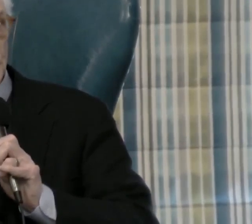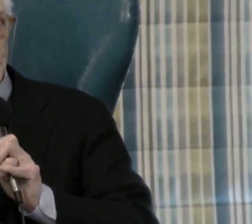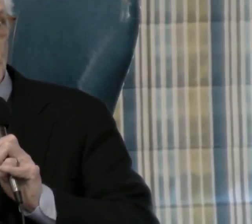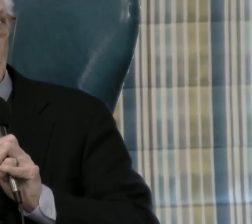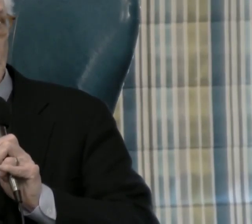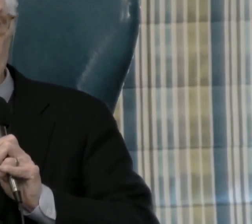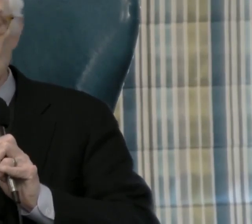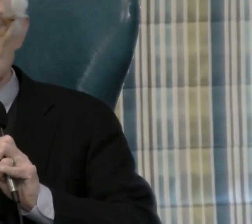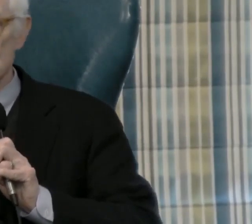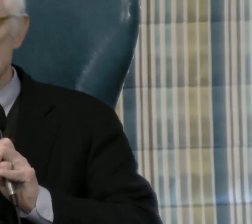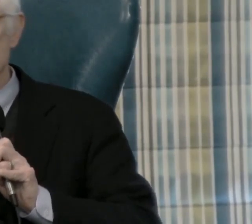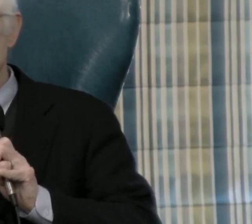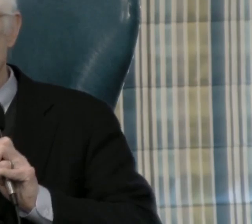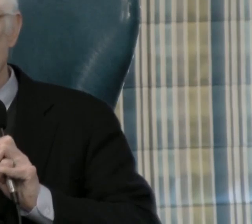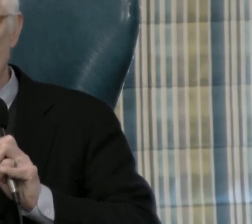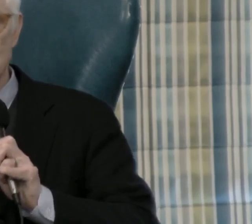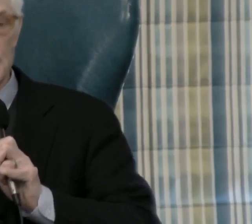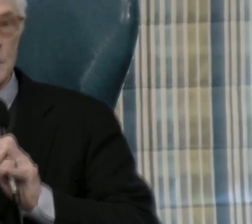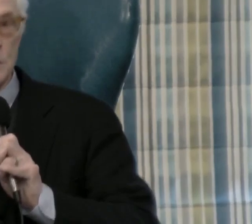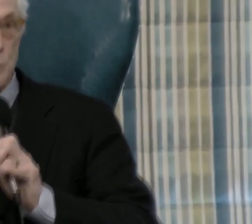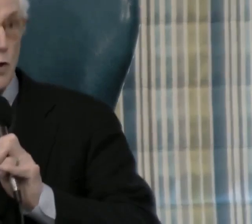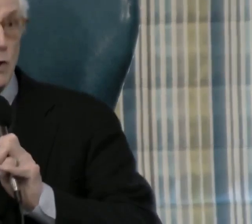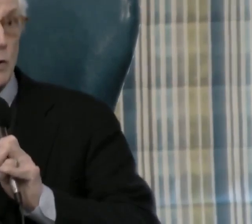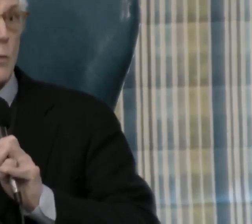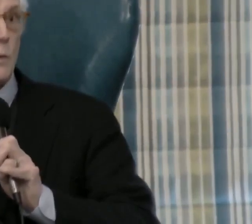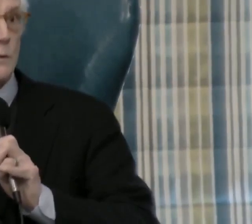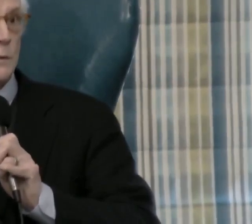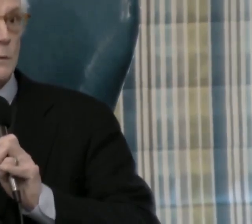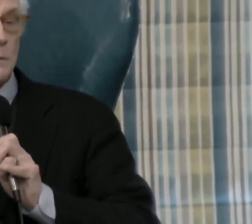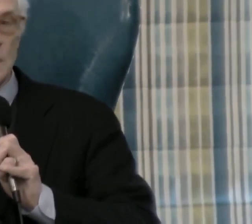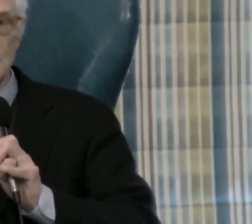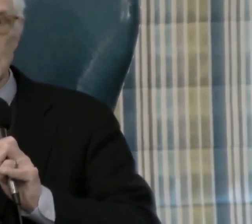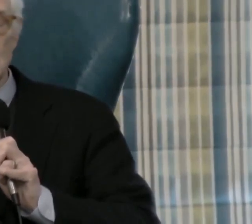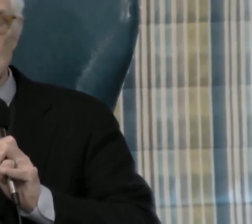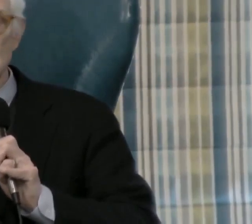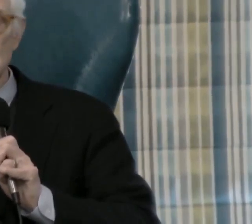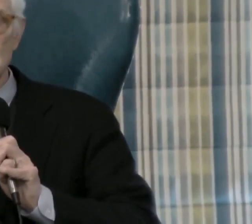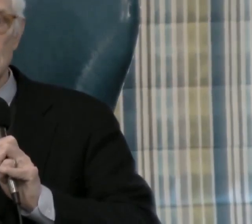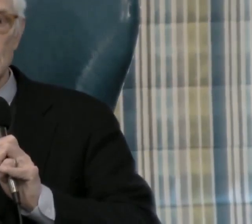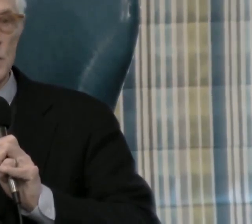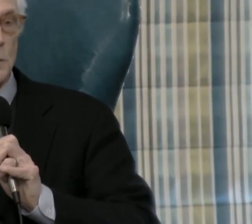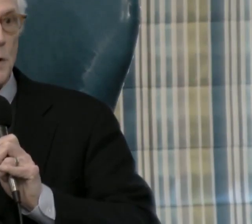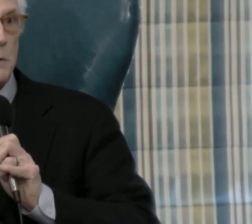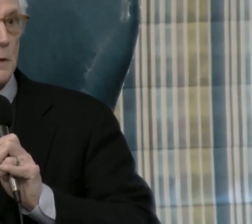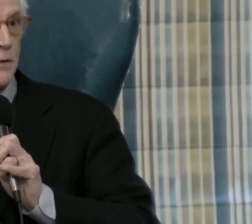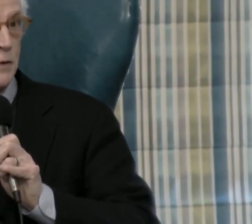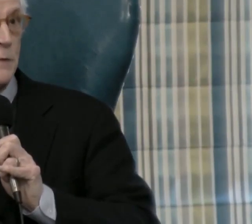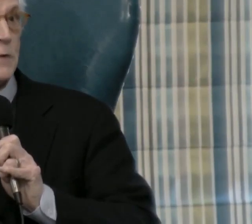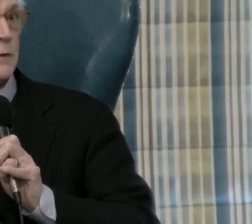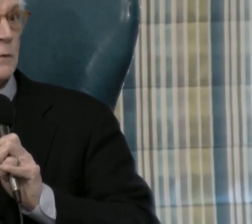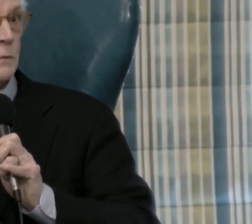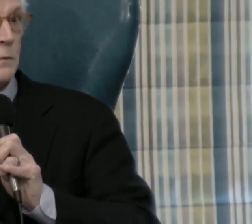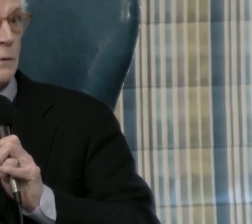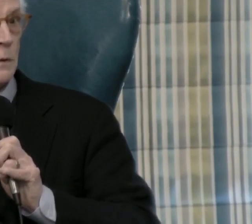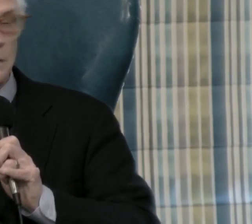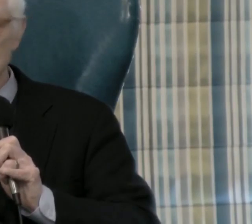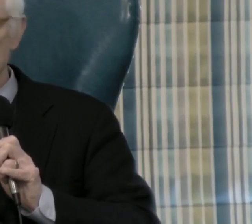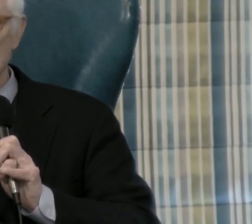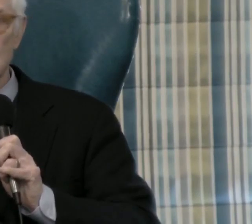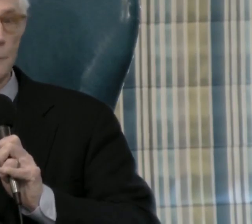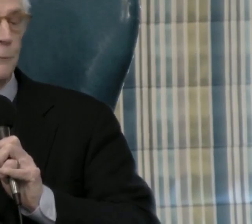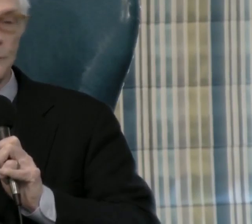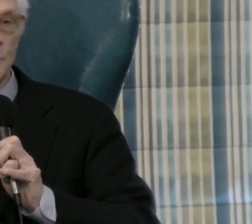that person in order to allow them to work or to go to a public service or